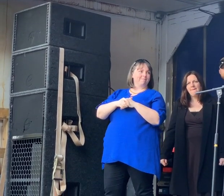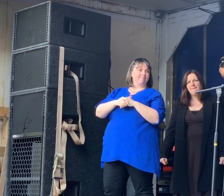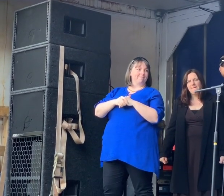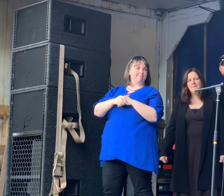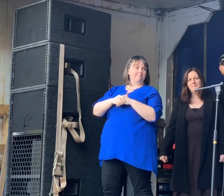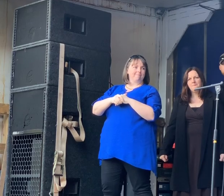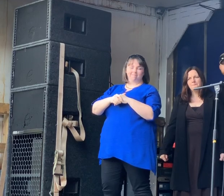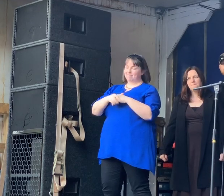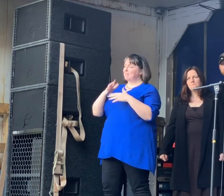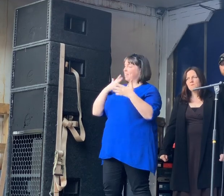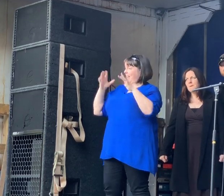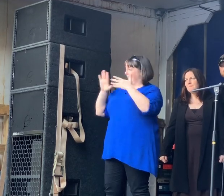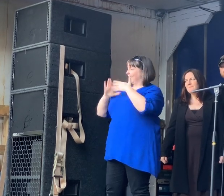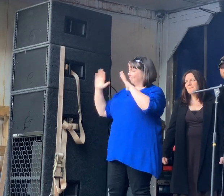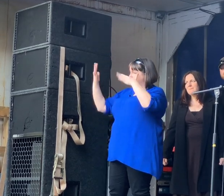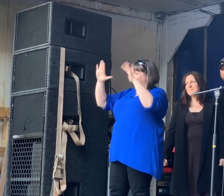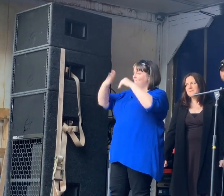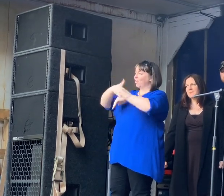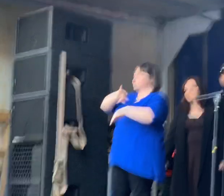Give yourselves a clap.